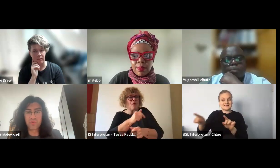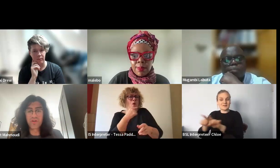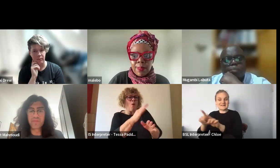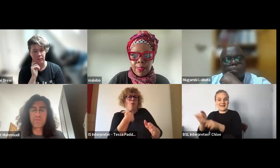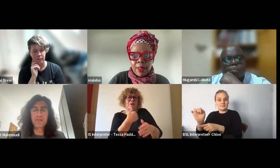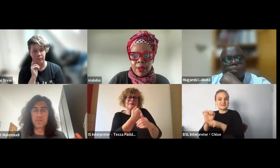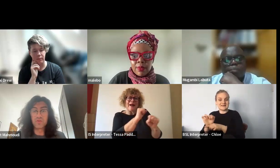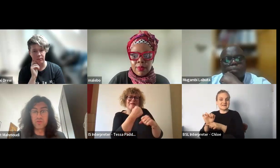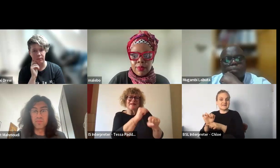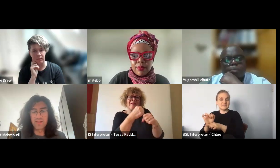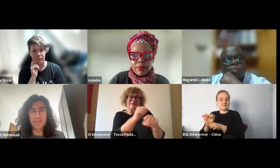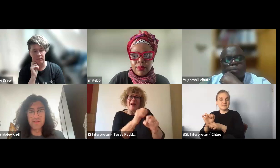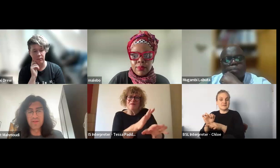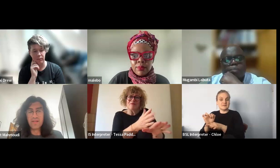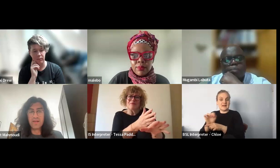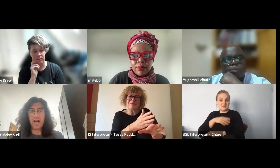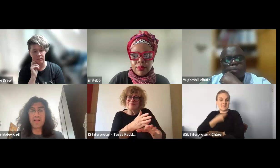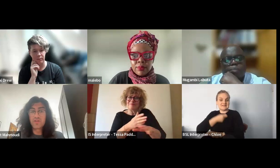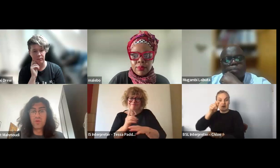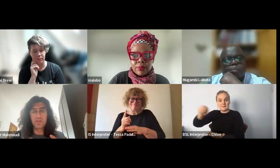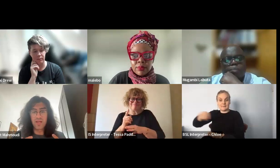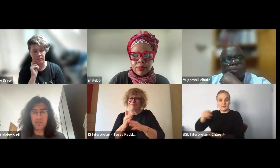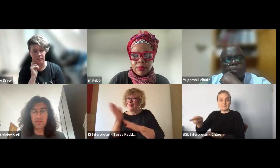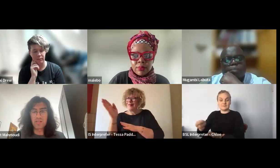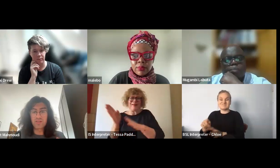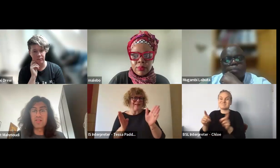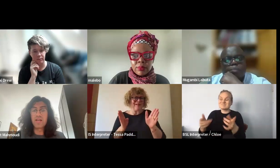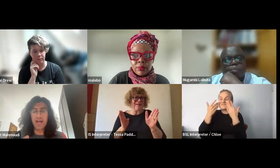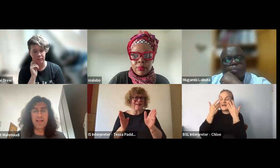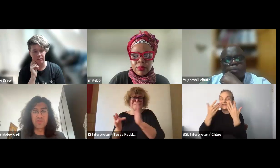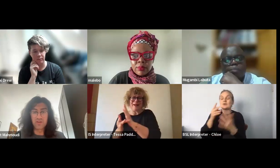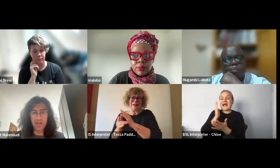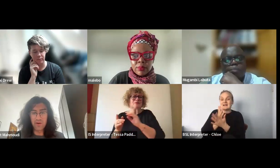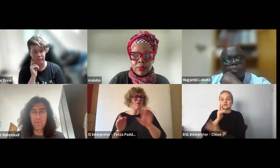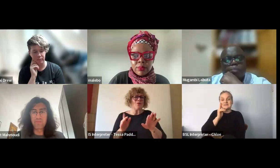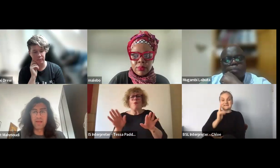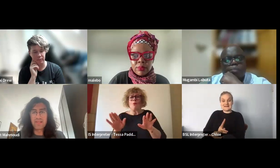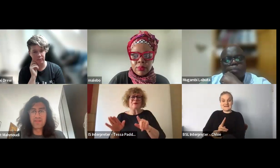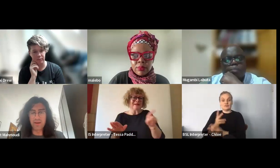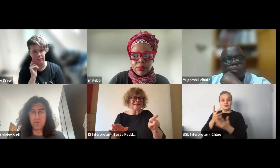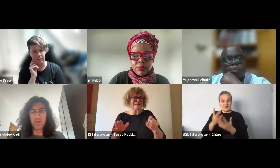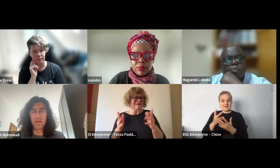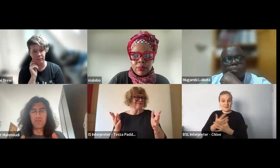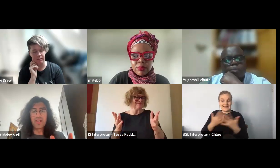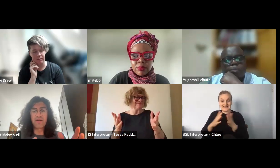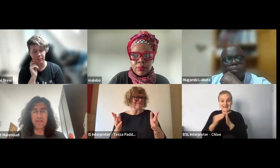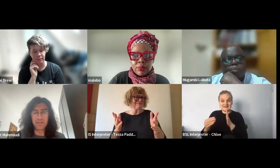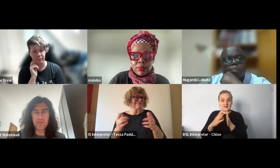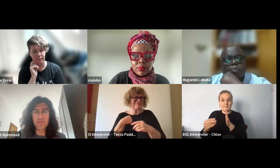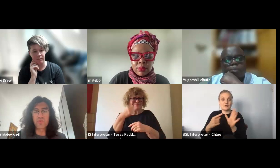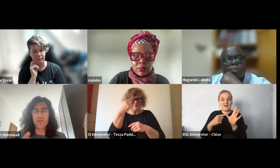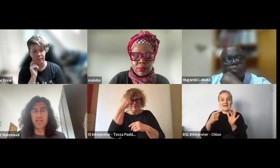are not being afforded to Palestinians. I don't actually see, as of now, any example of